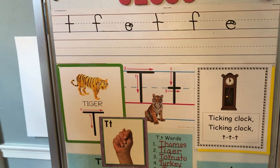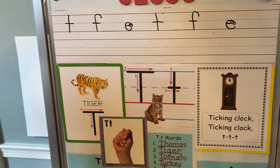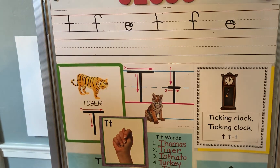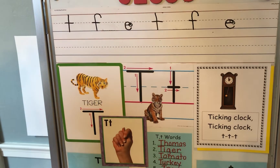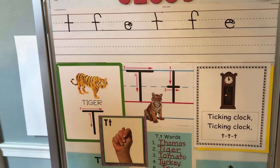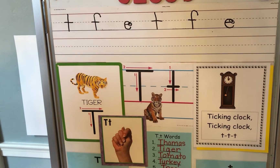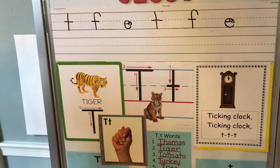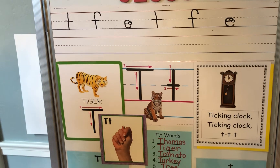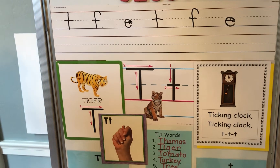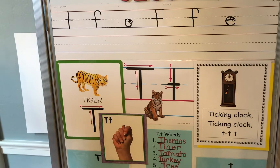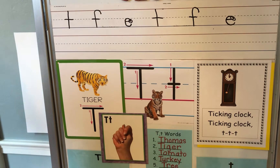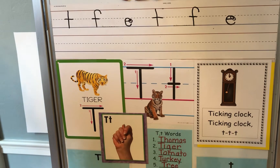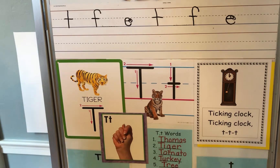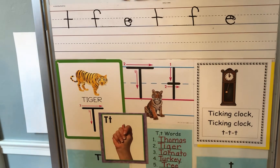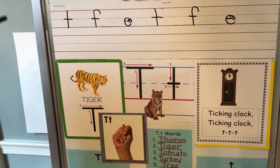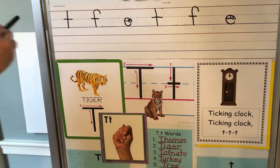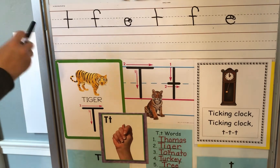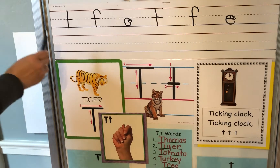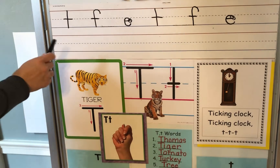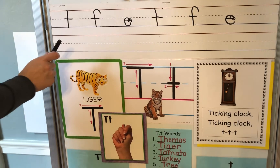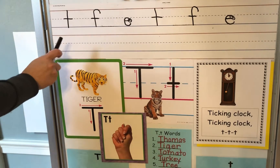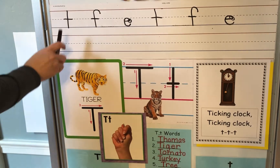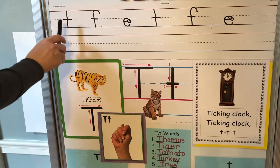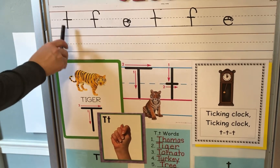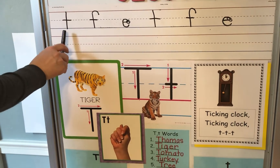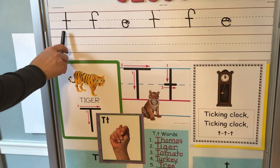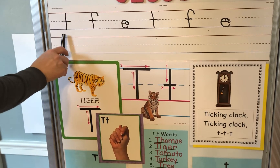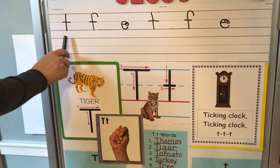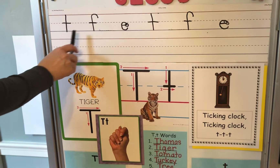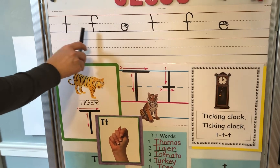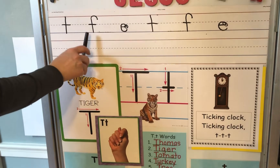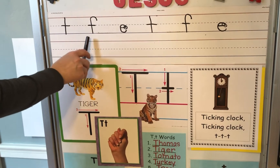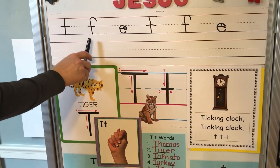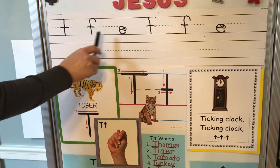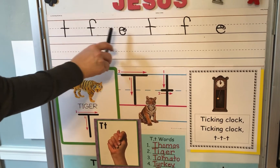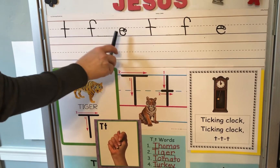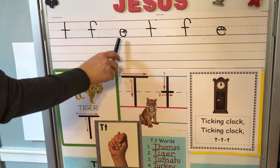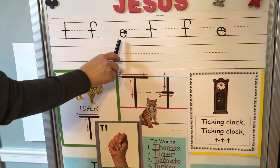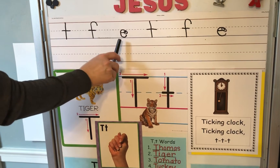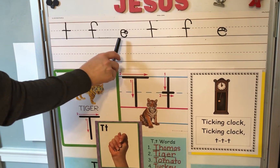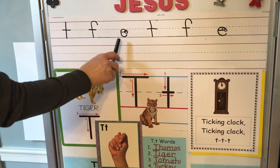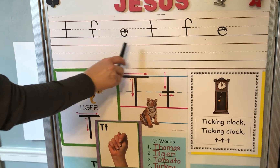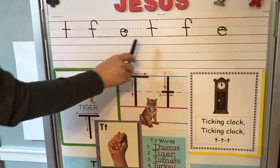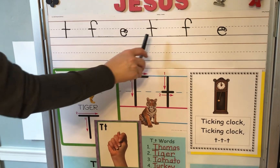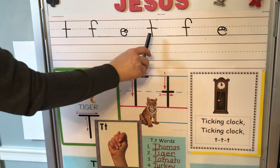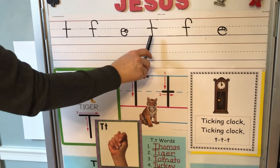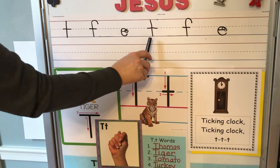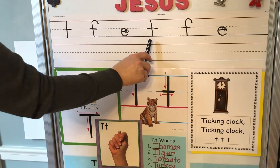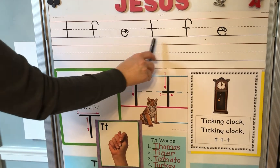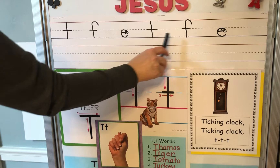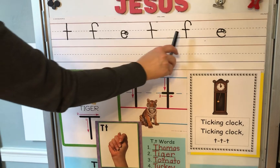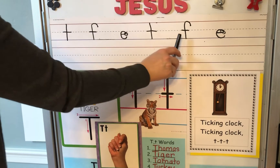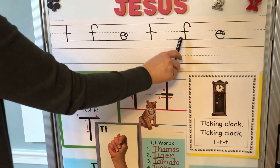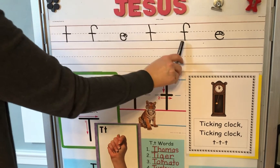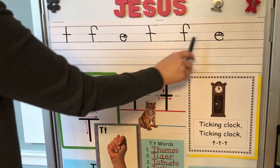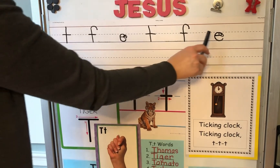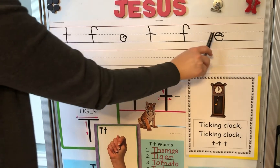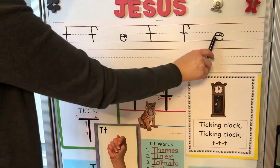good. Let's say our pattern. T, F, E, T, F,